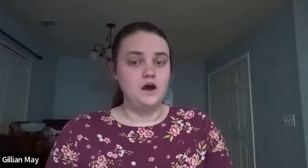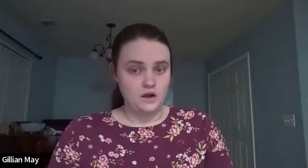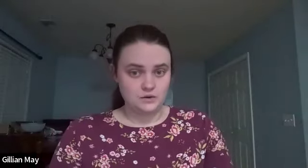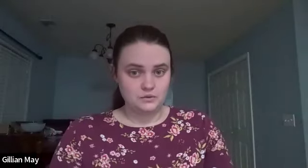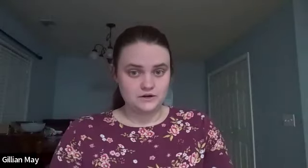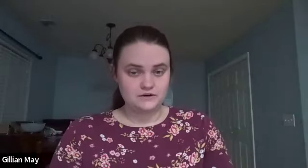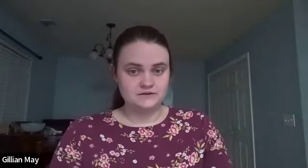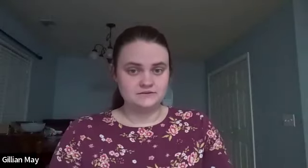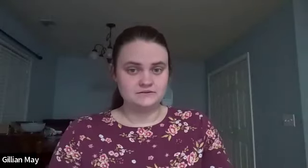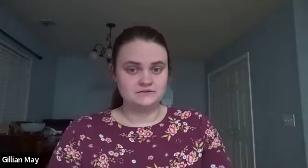Awkward,